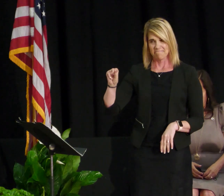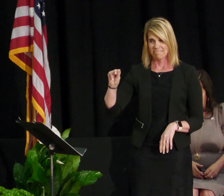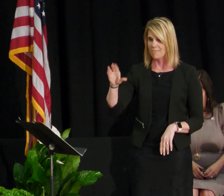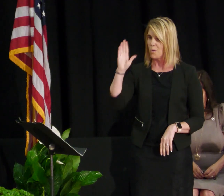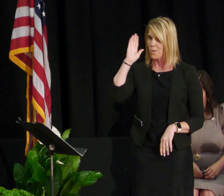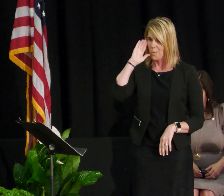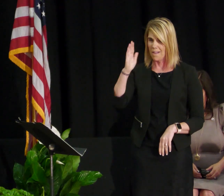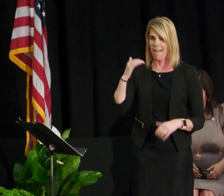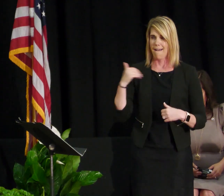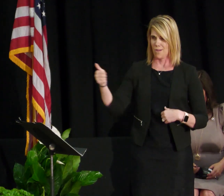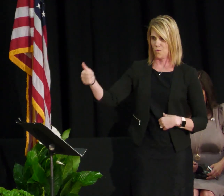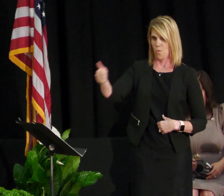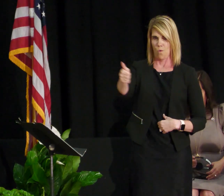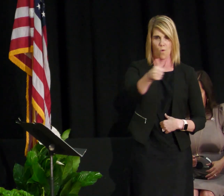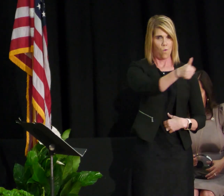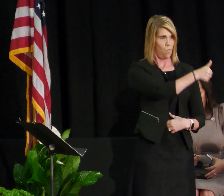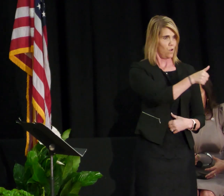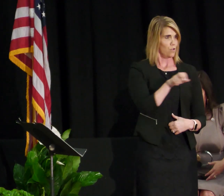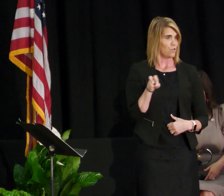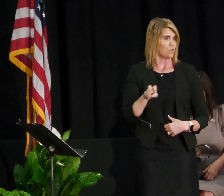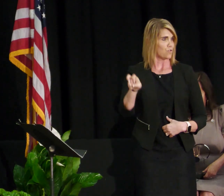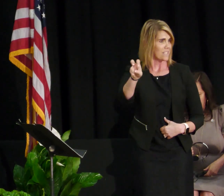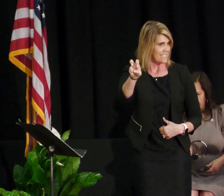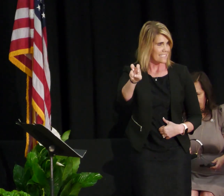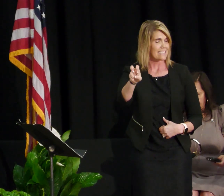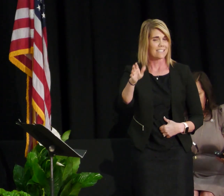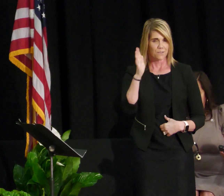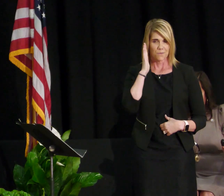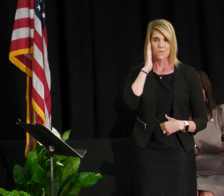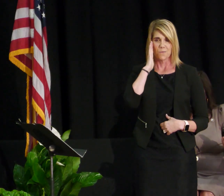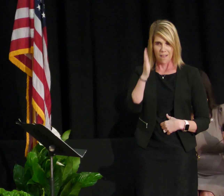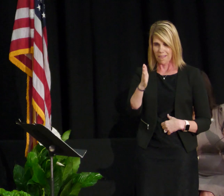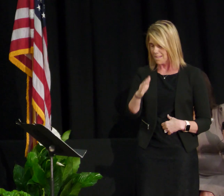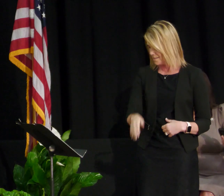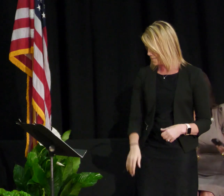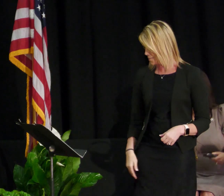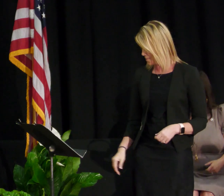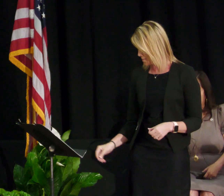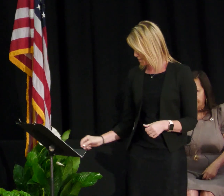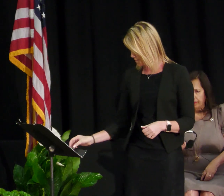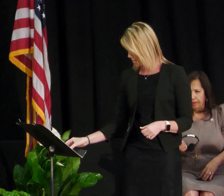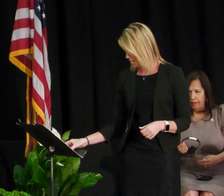And your future will not be the same as well. You will have your own journeys.